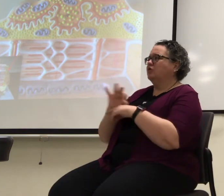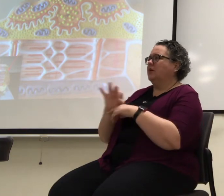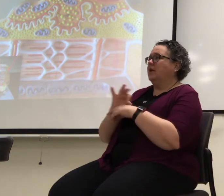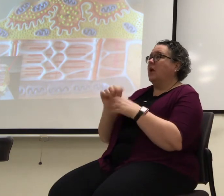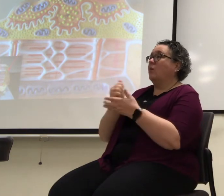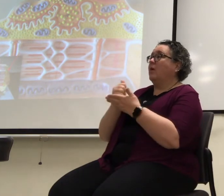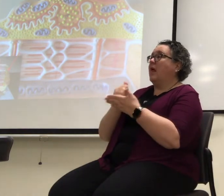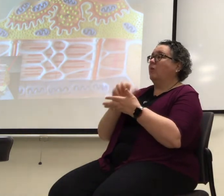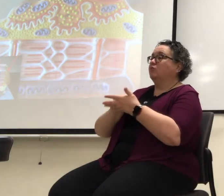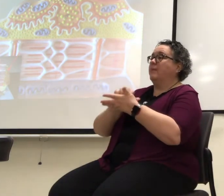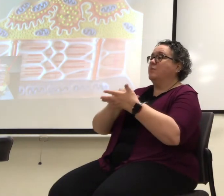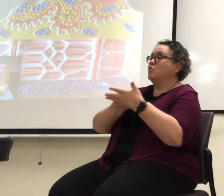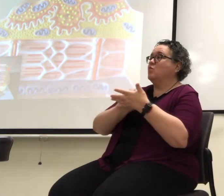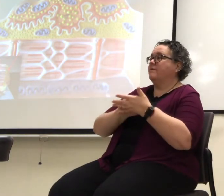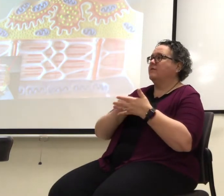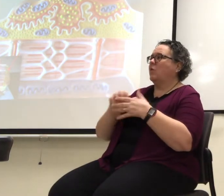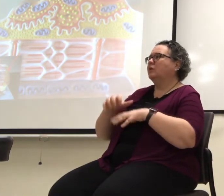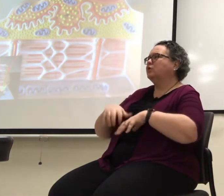remove